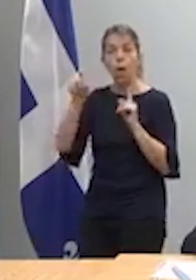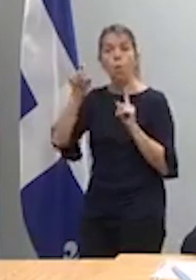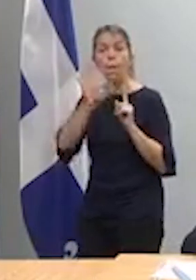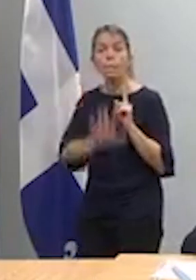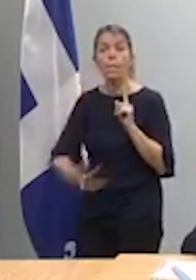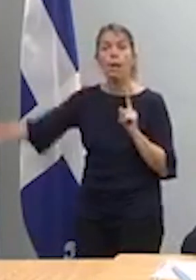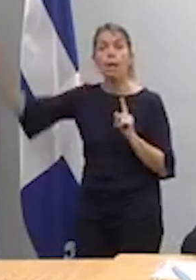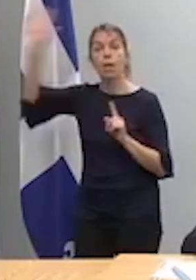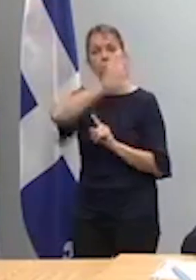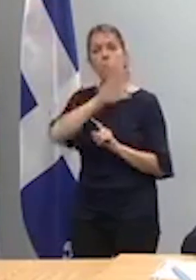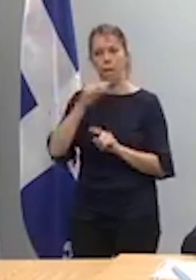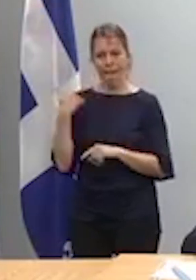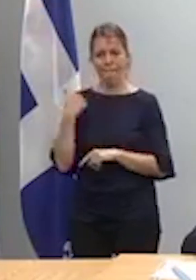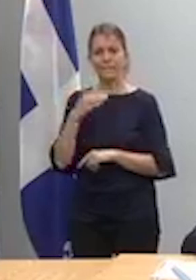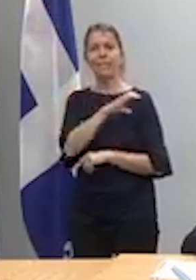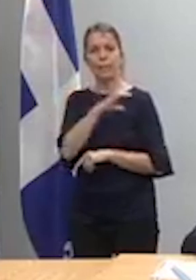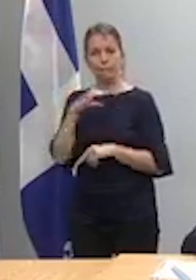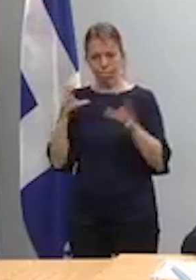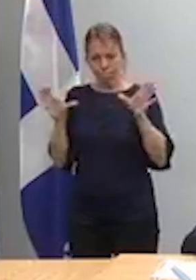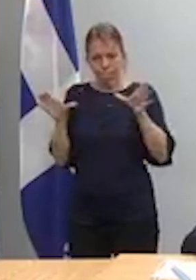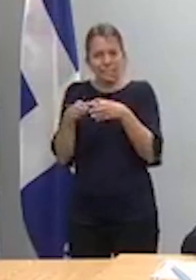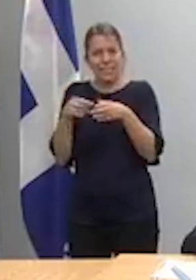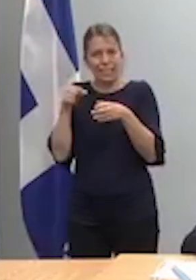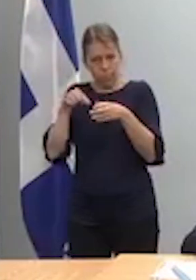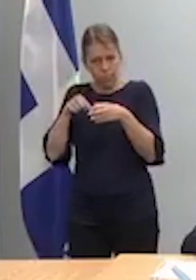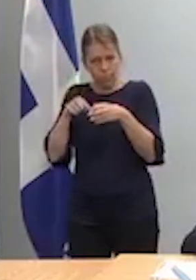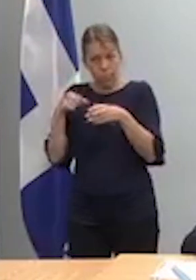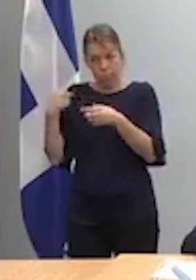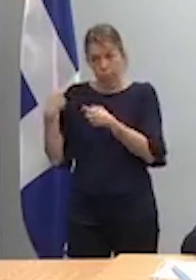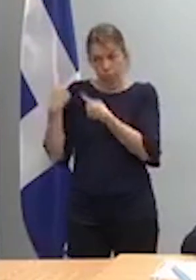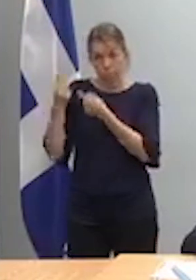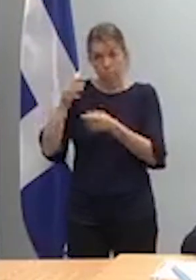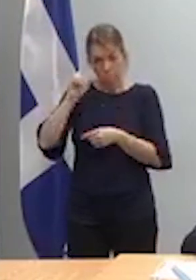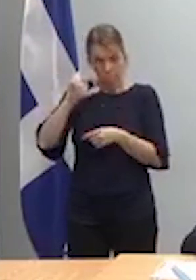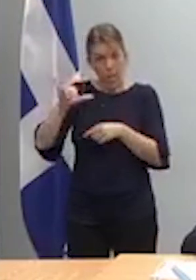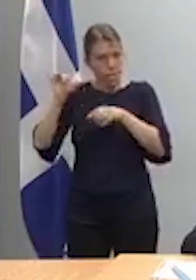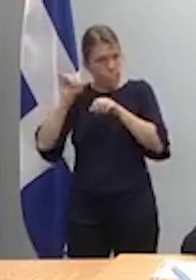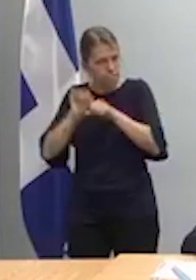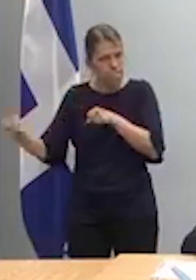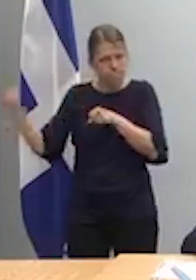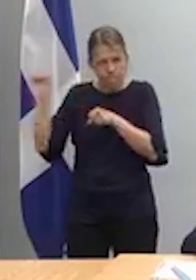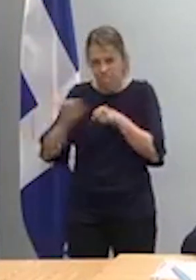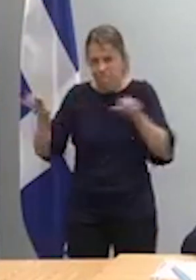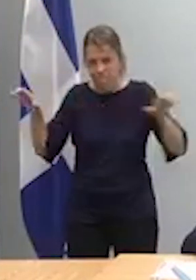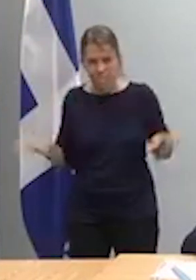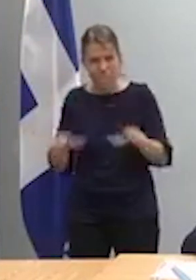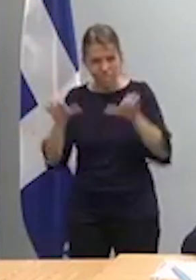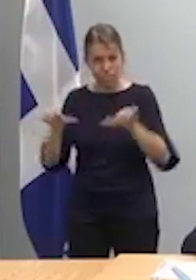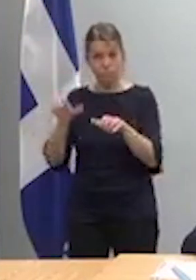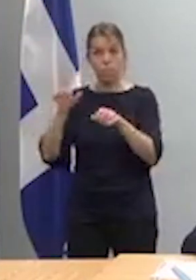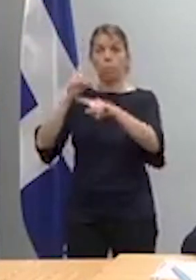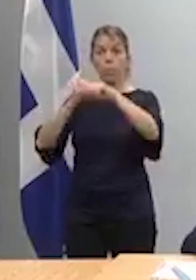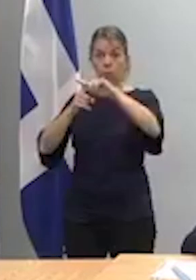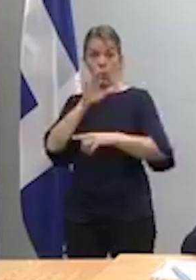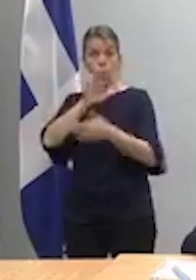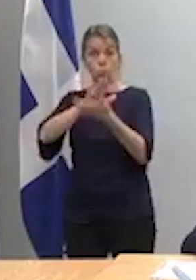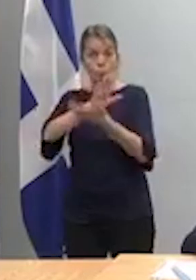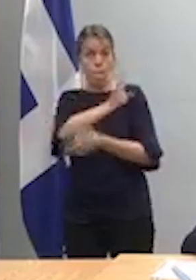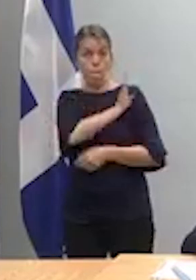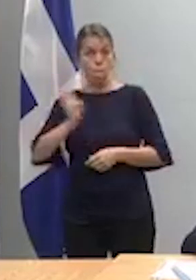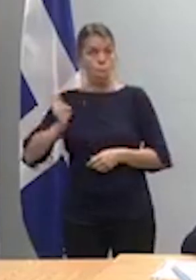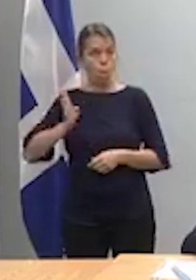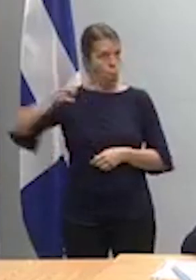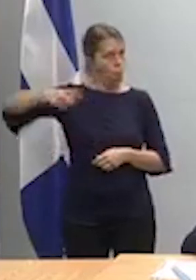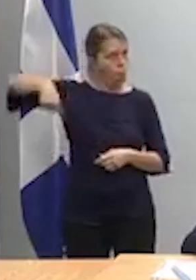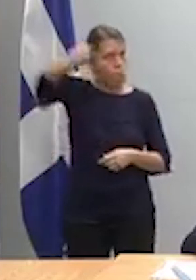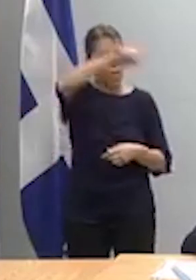the beginning of May. We have the les five commissions scolaires with the city of Montreal, the public health department,